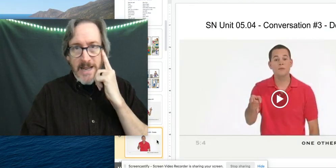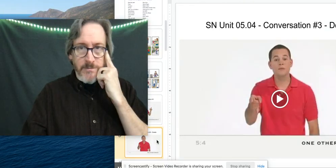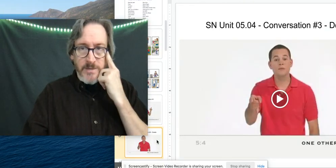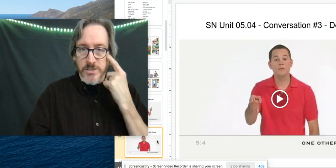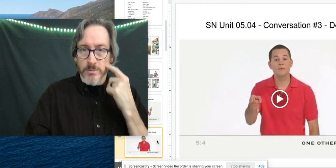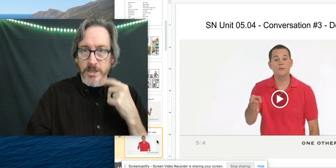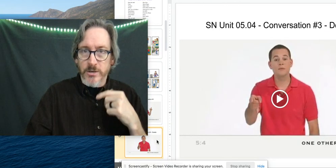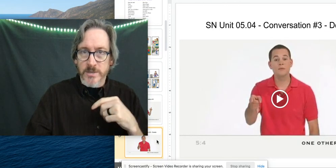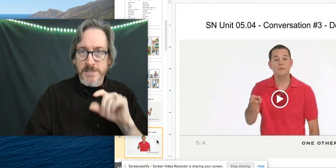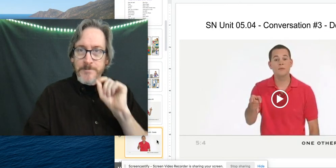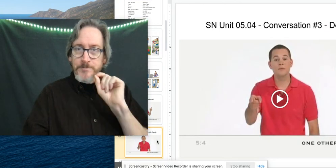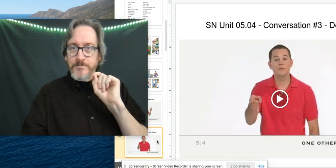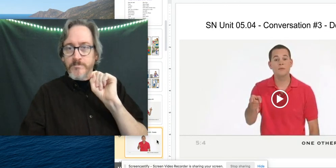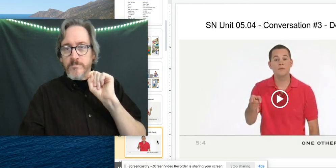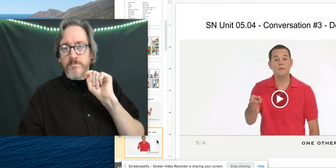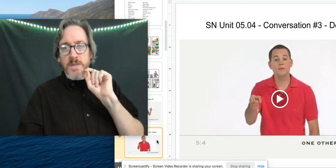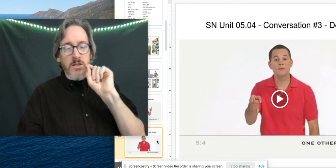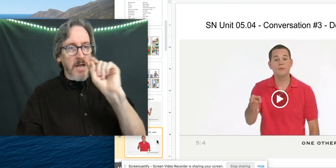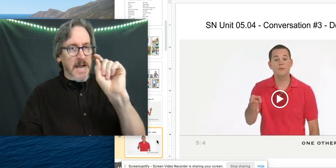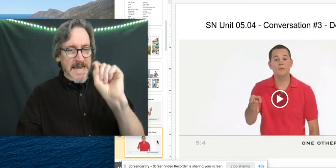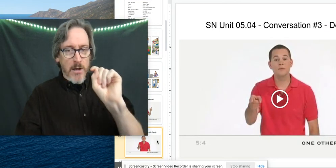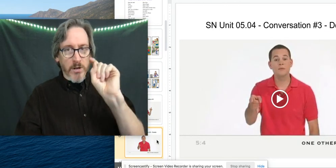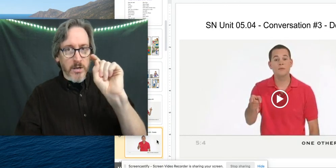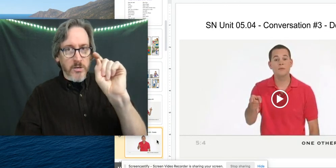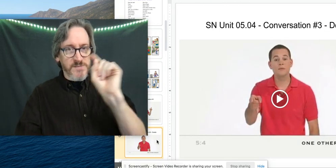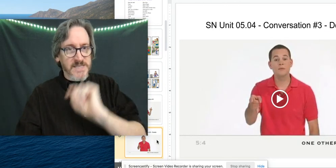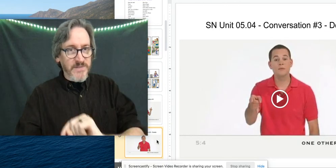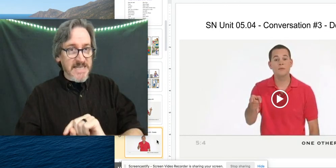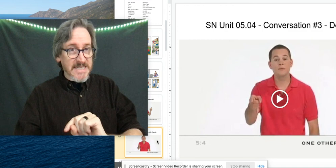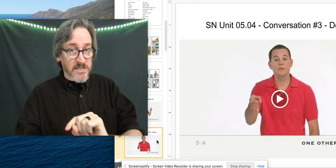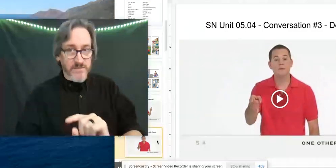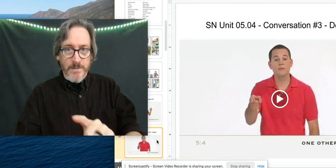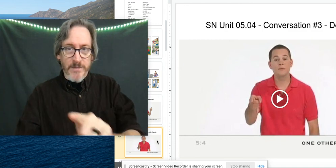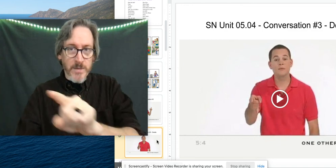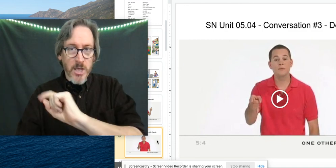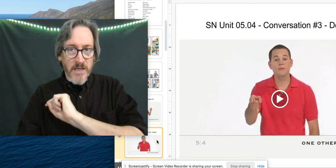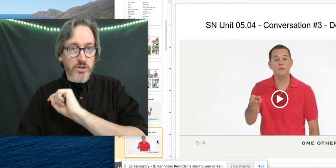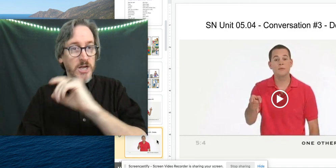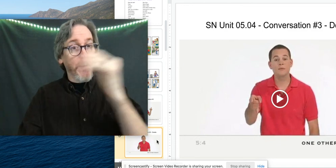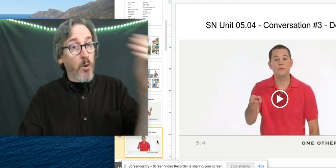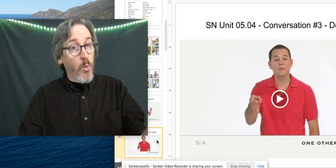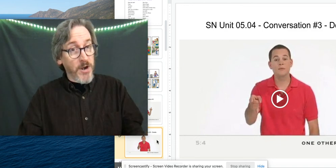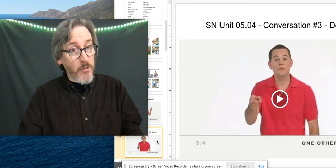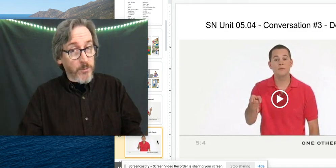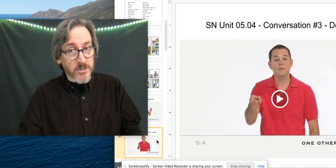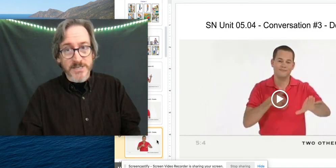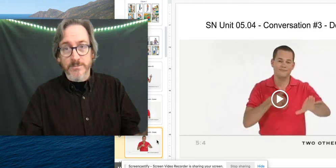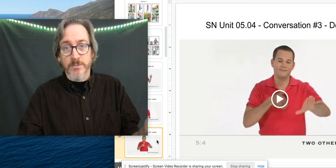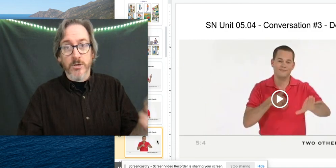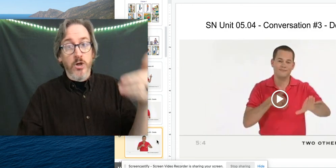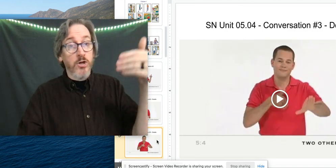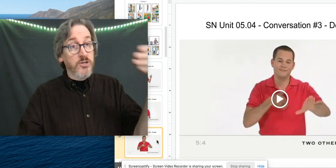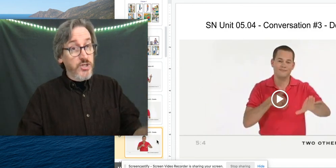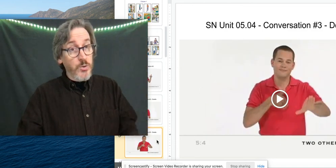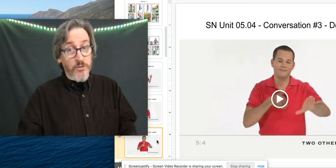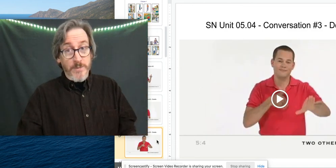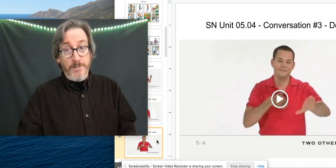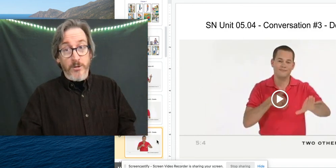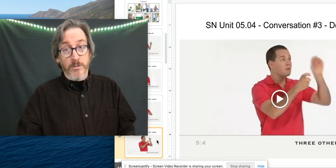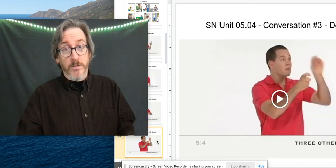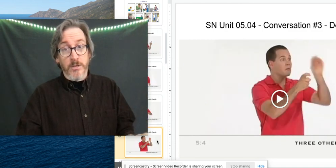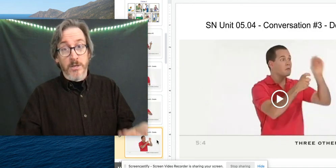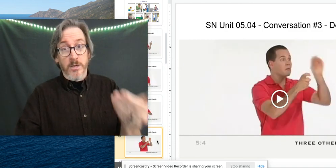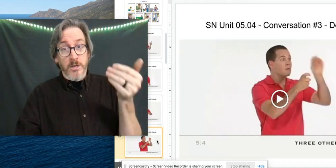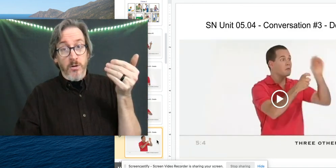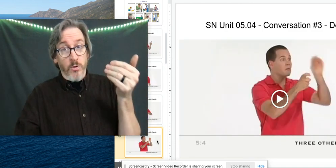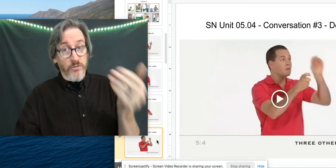And again, these are really good ones. Now, specific details from it, if you're talking about one other person, 2 other